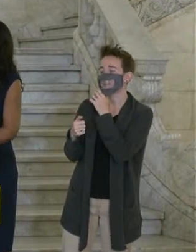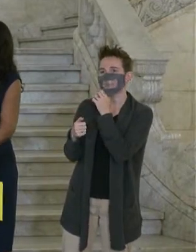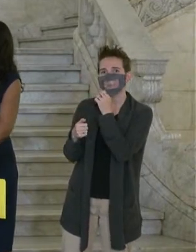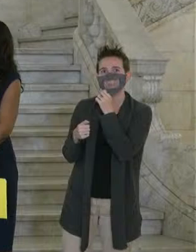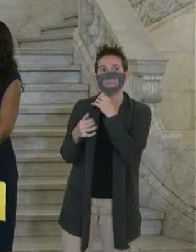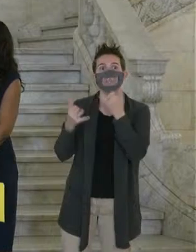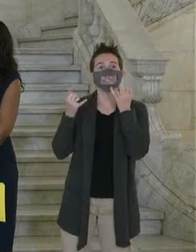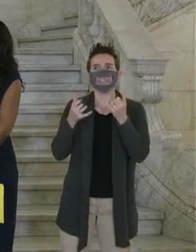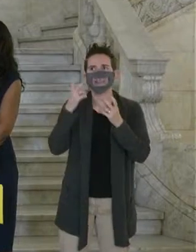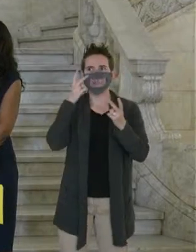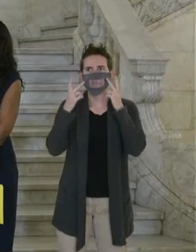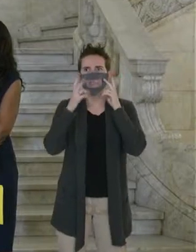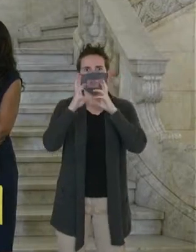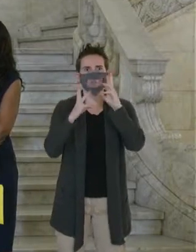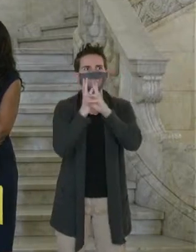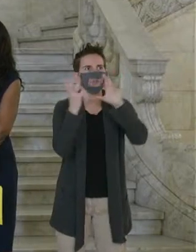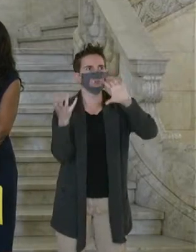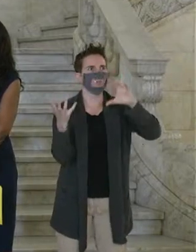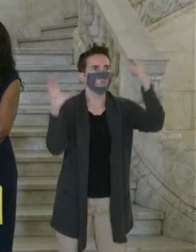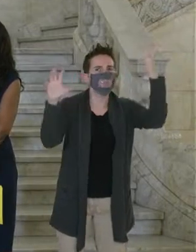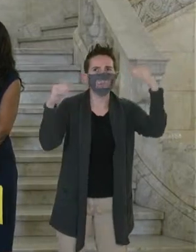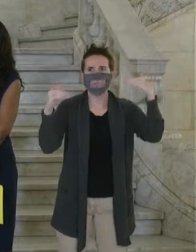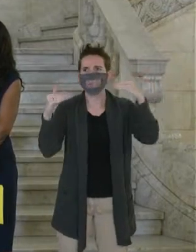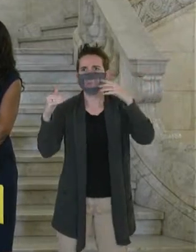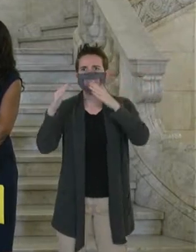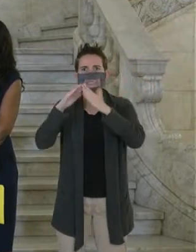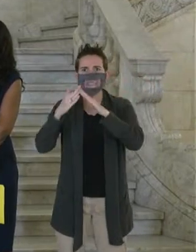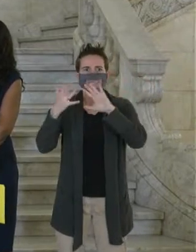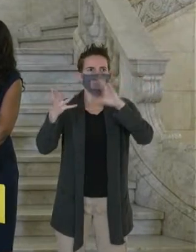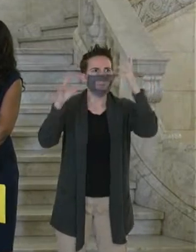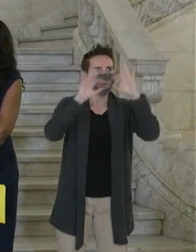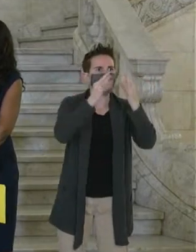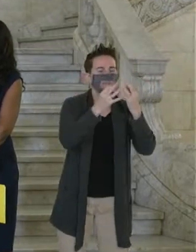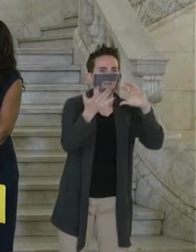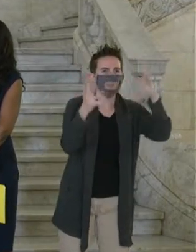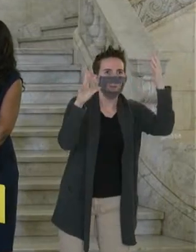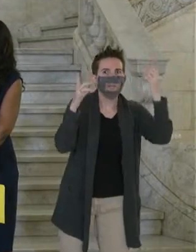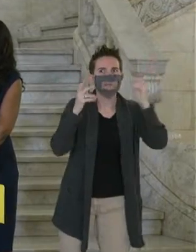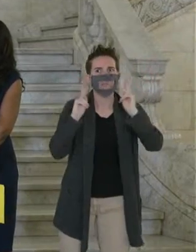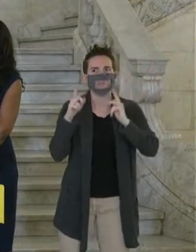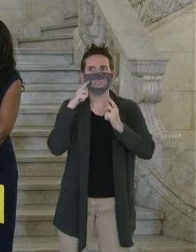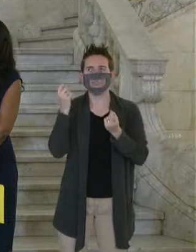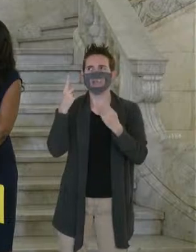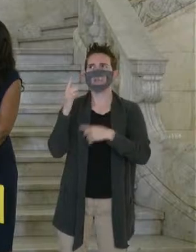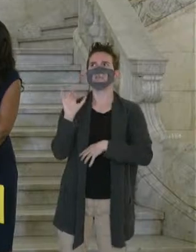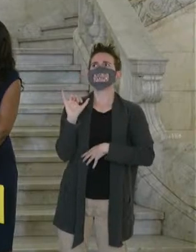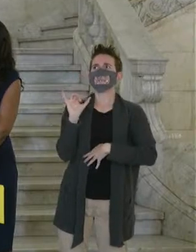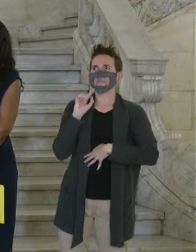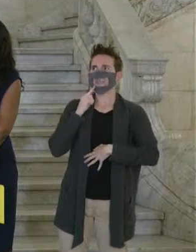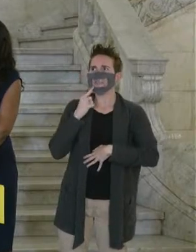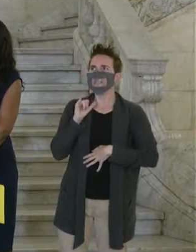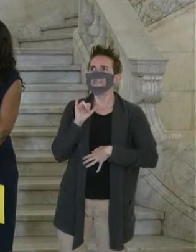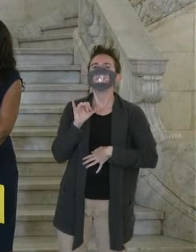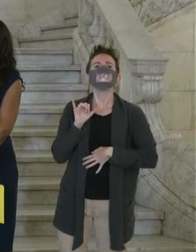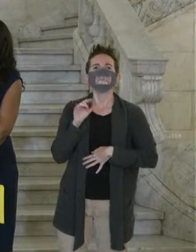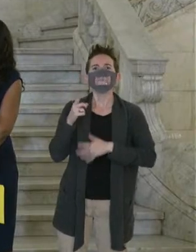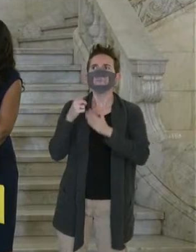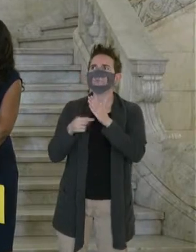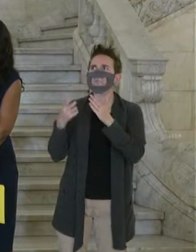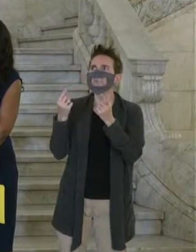devastation across the world and across our country, people understand this is serious, and they want to know what the right thing to do is, and they just do